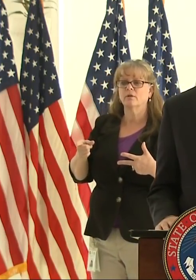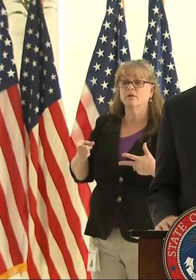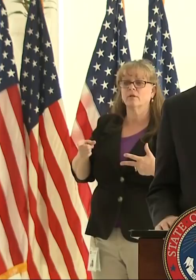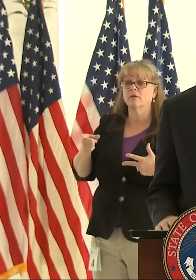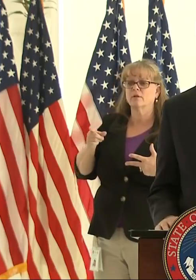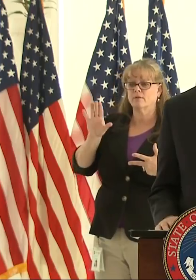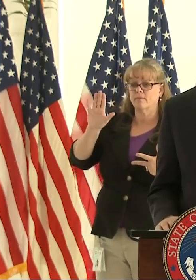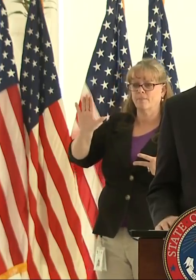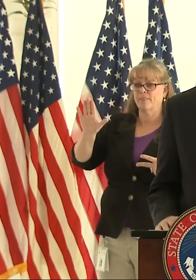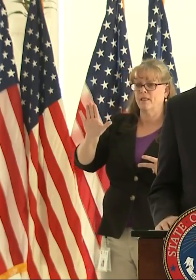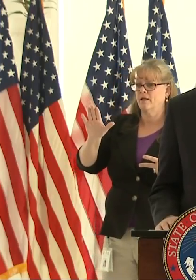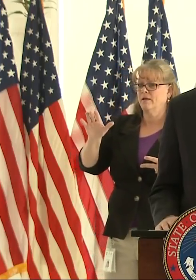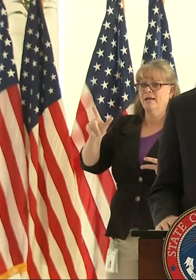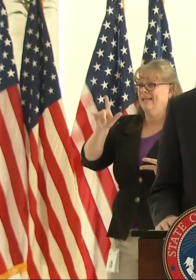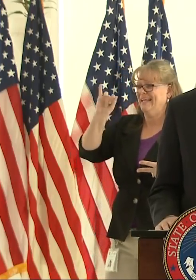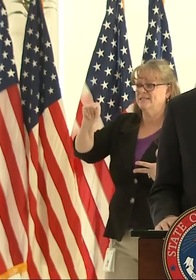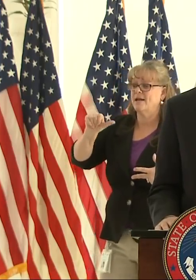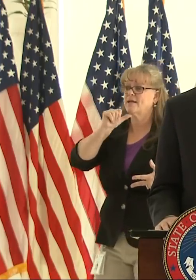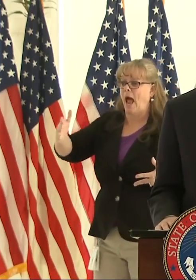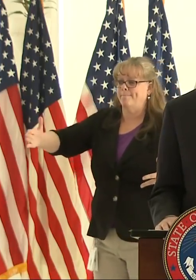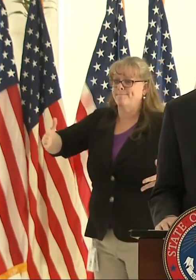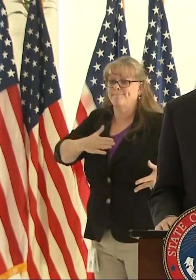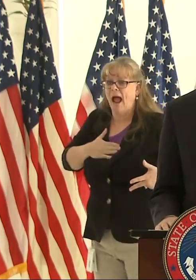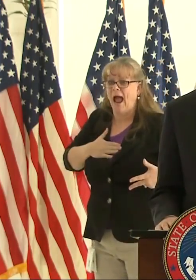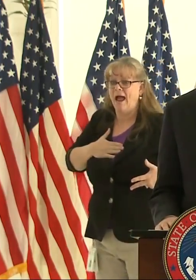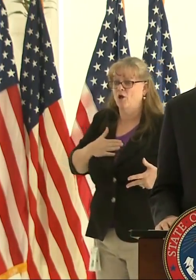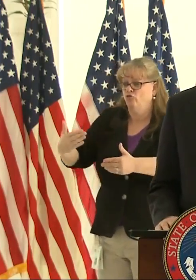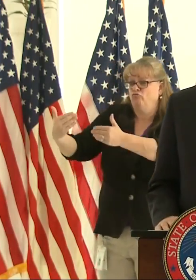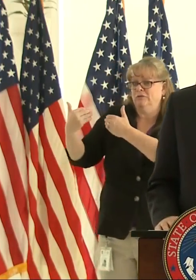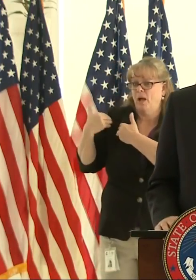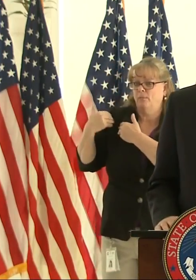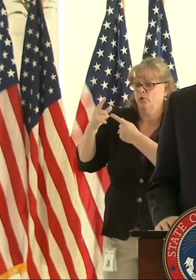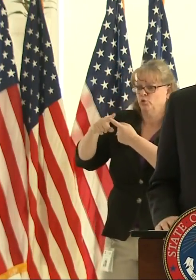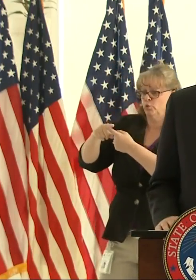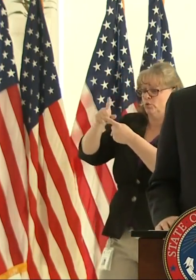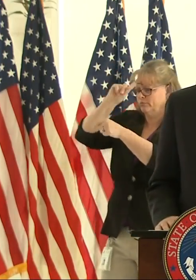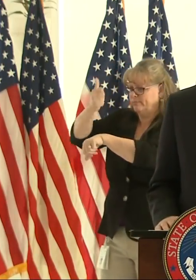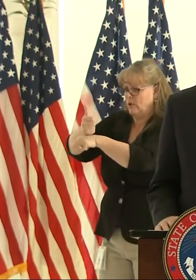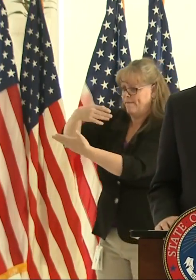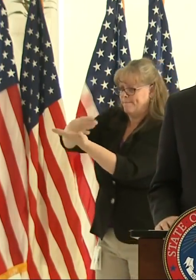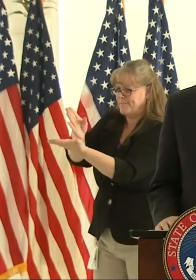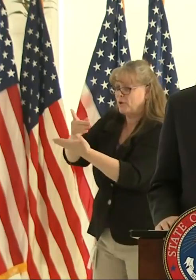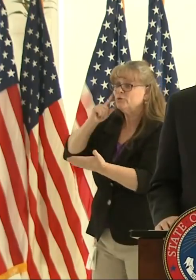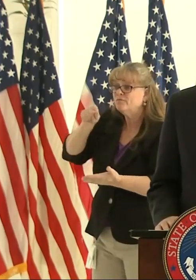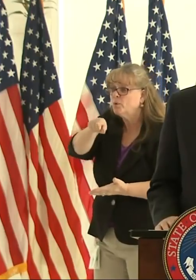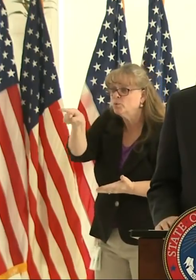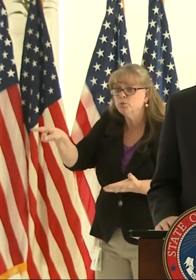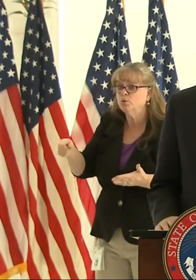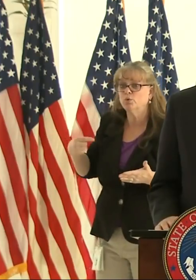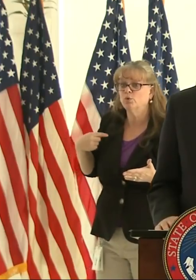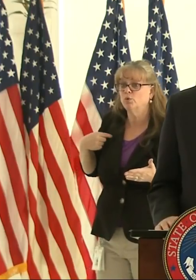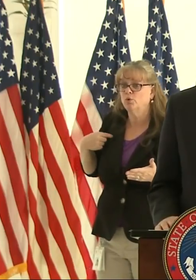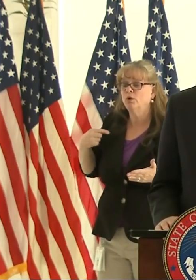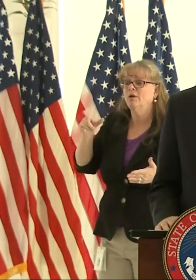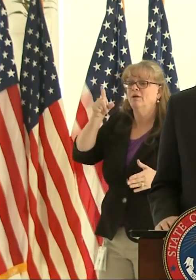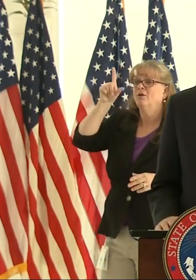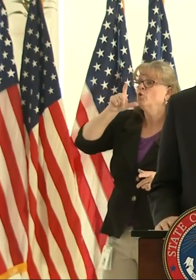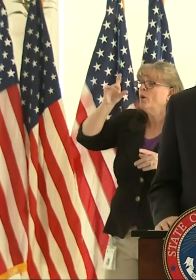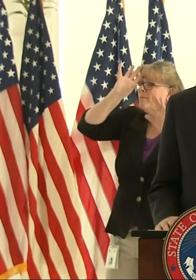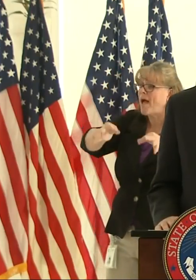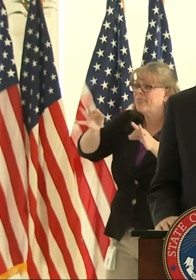the prerogative of the governor to set the budget, it's the legislature. But we want to work with counties like Mesa to be on their side in helping to